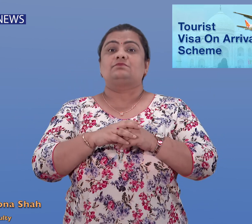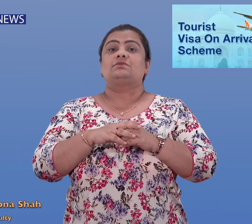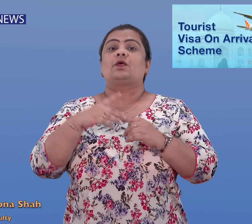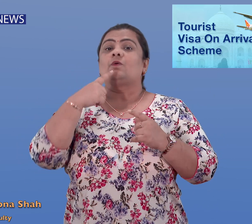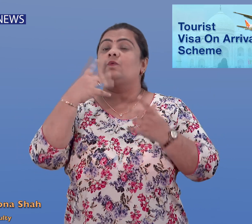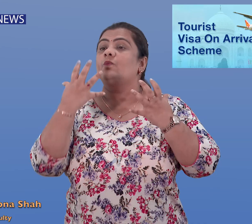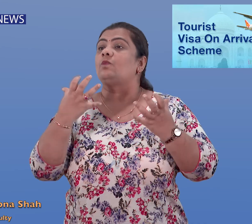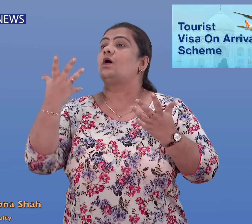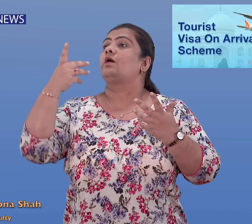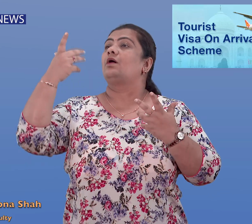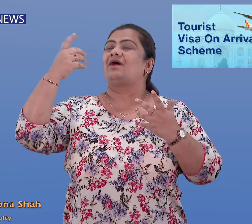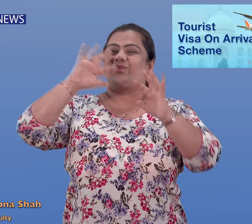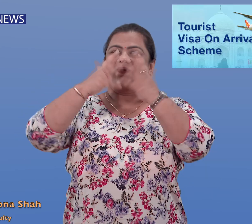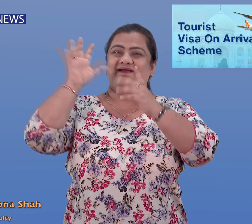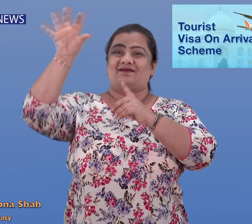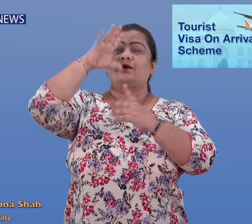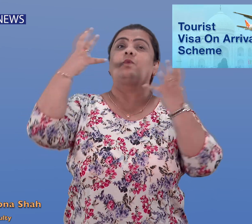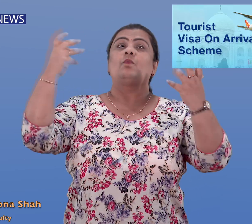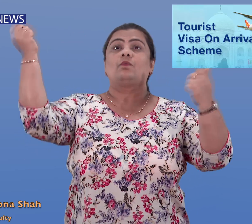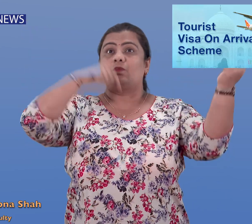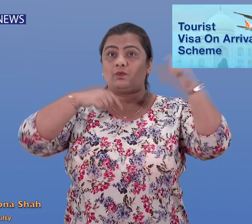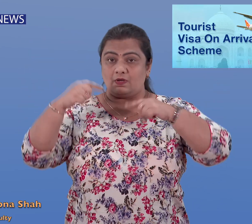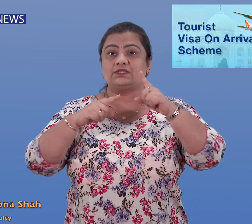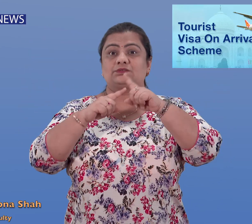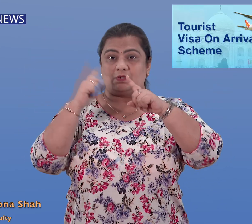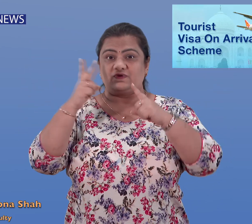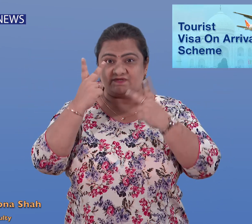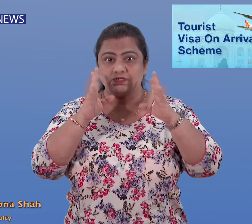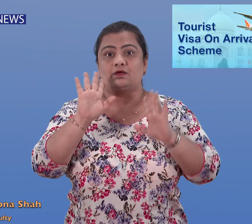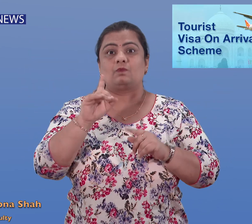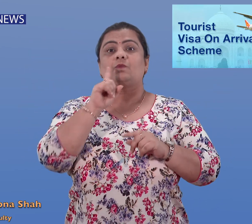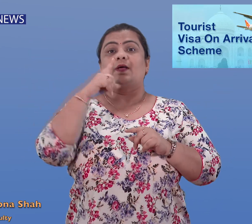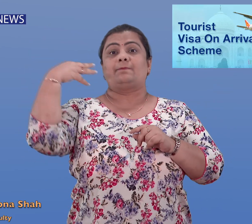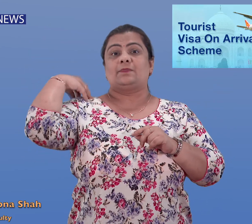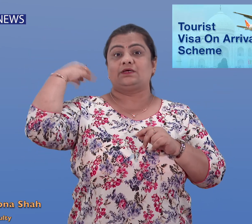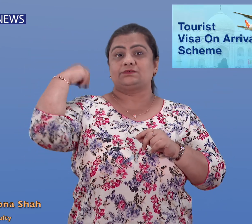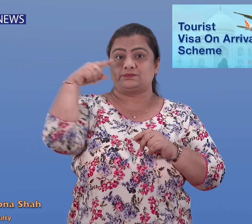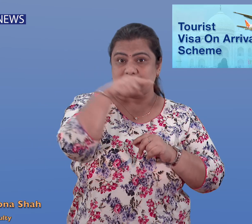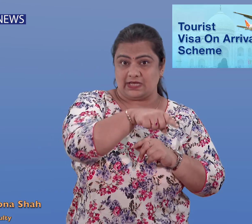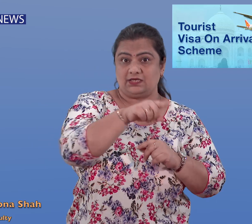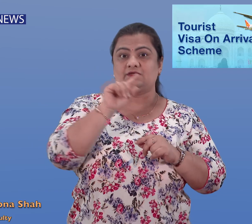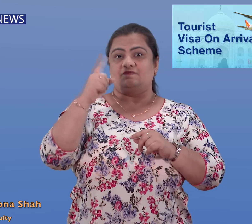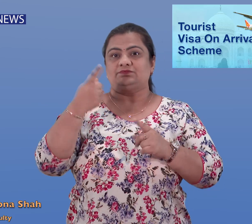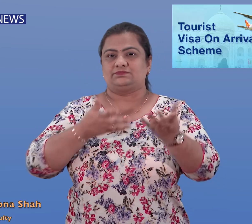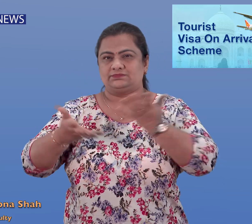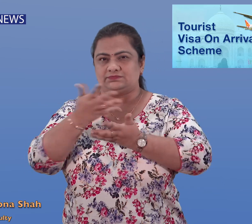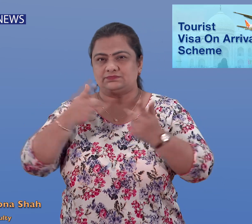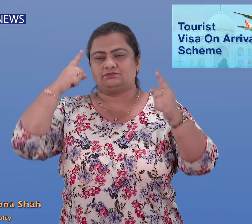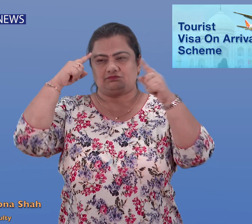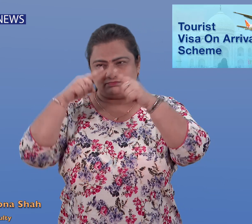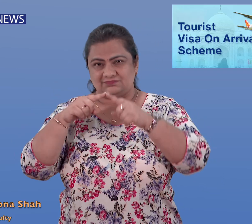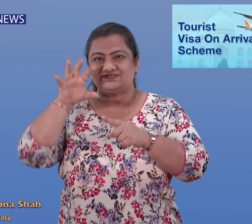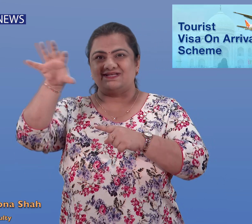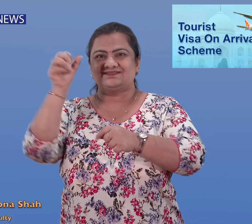visit the country in chartered flights. The ministry said that it received representations from several state governments as well